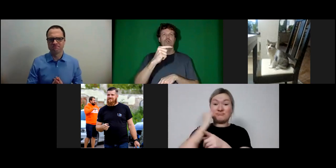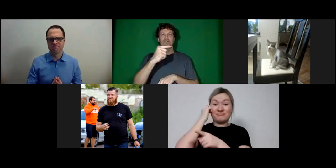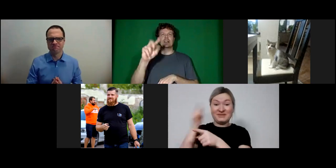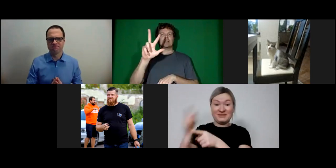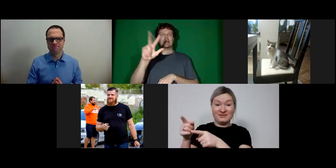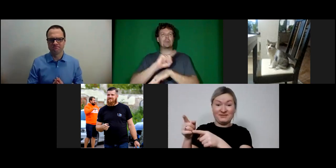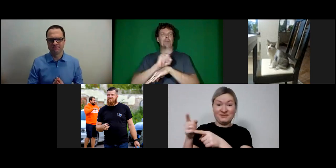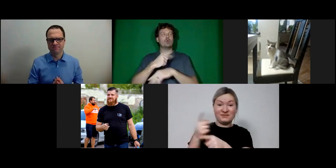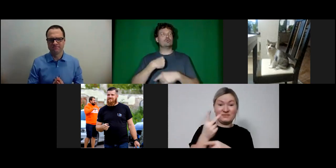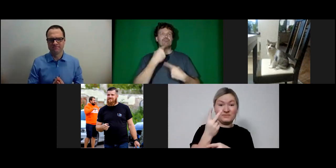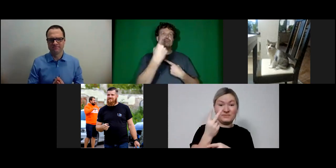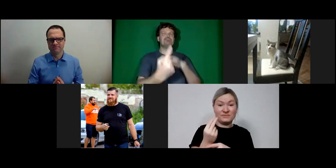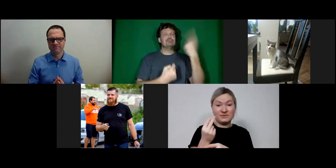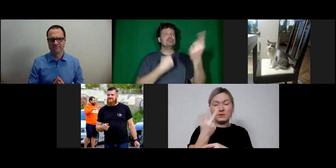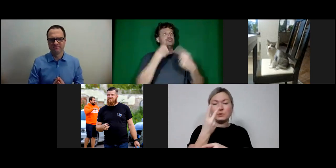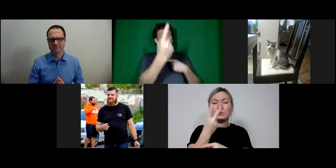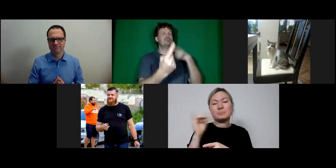do.